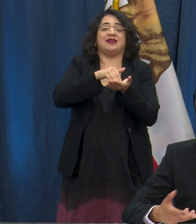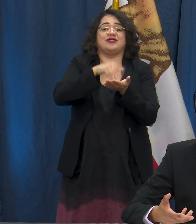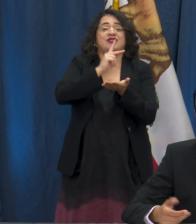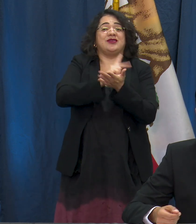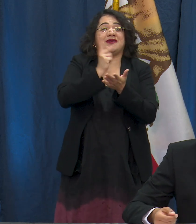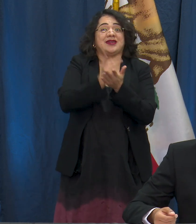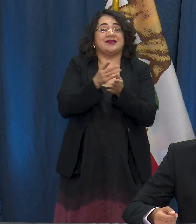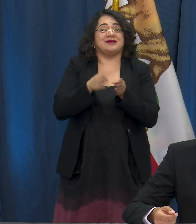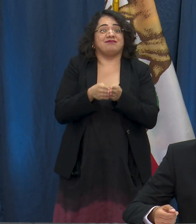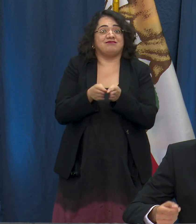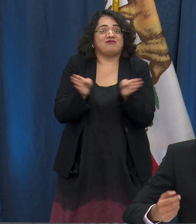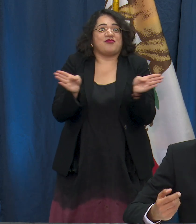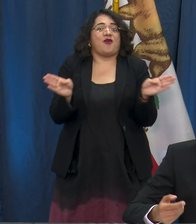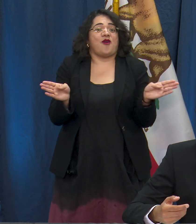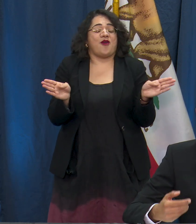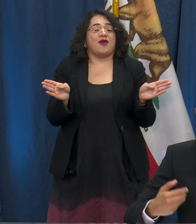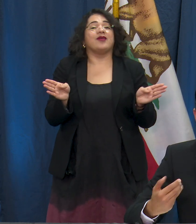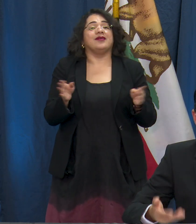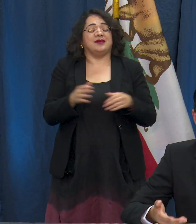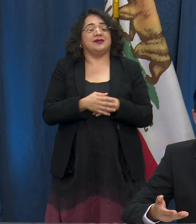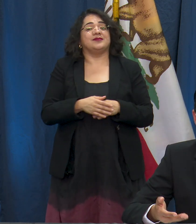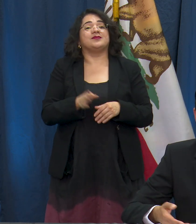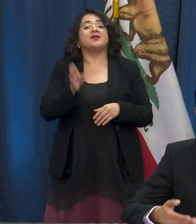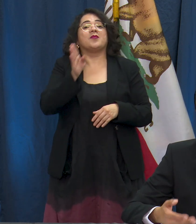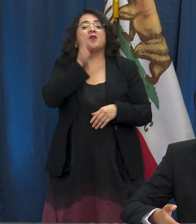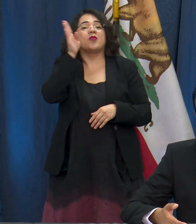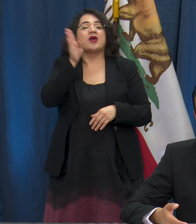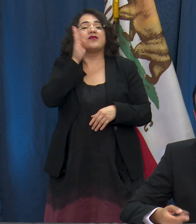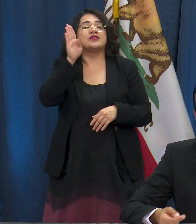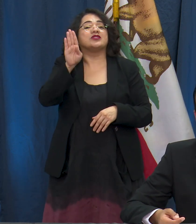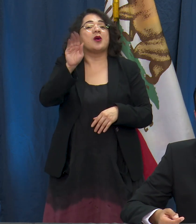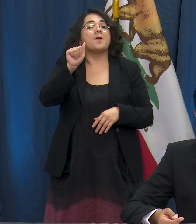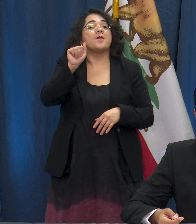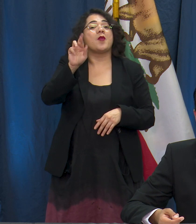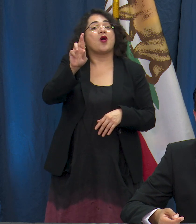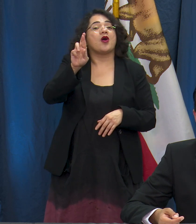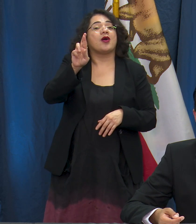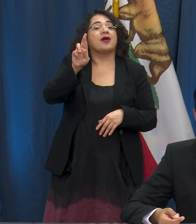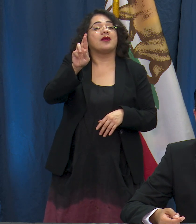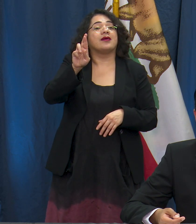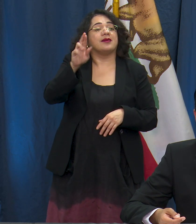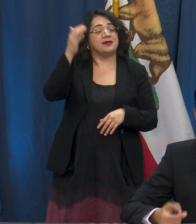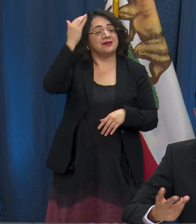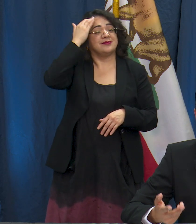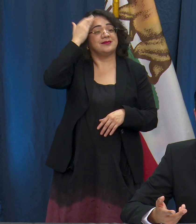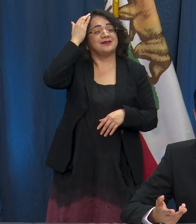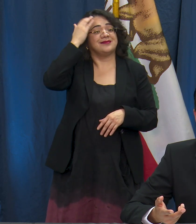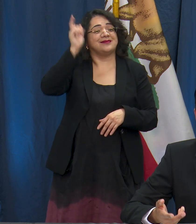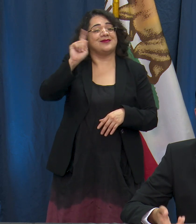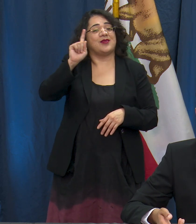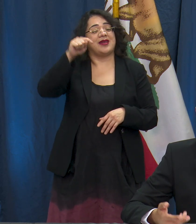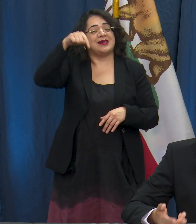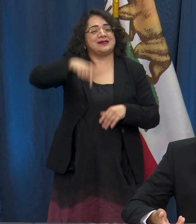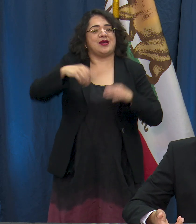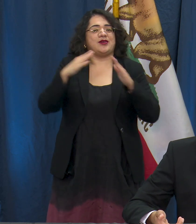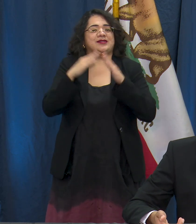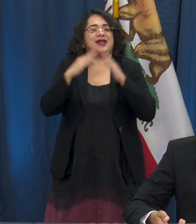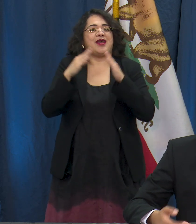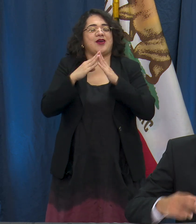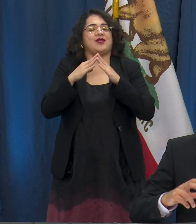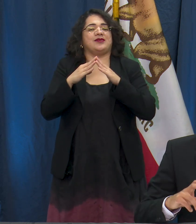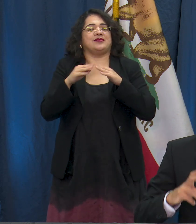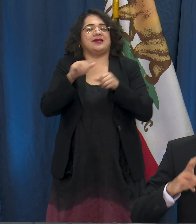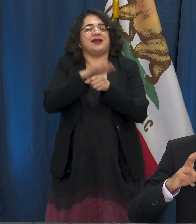is expanding. We're adding the Breakfast Bar, which is a well-known spot in the downtown area, in the East